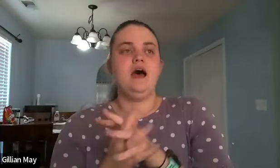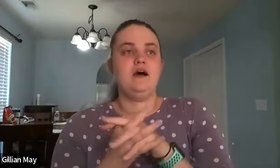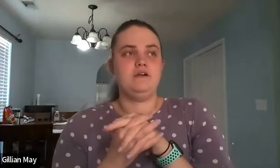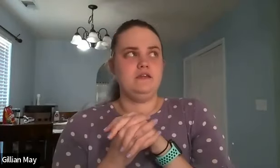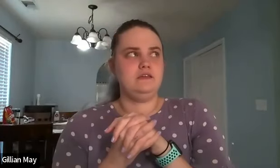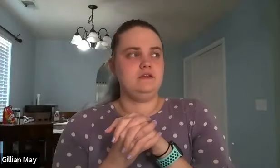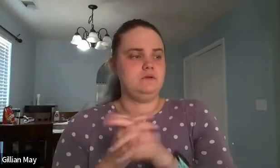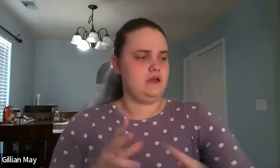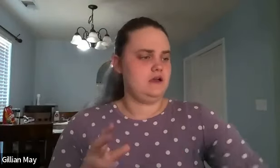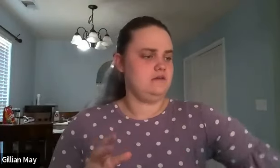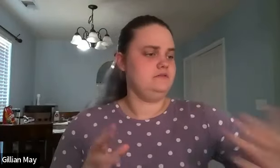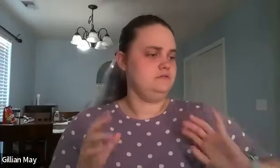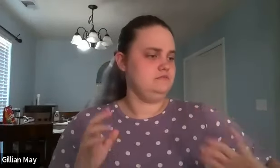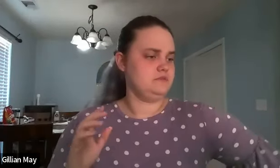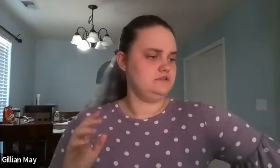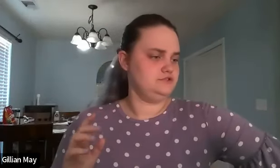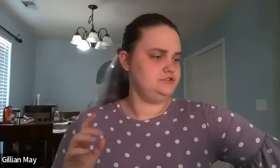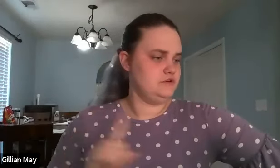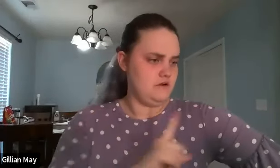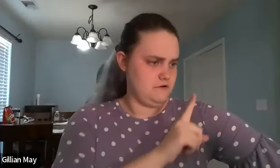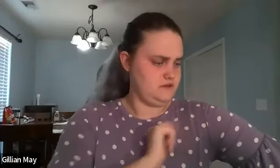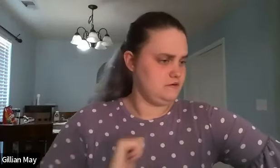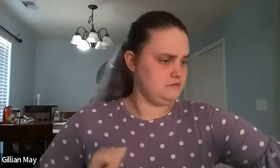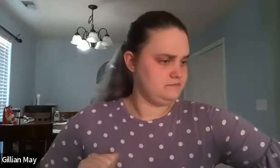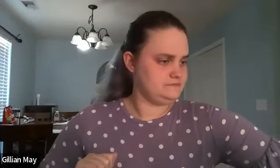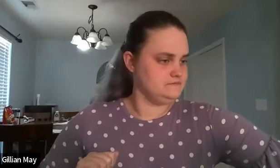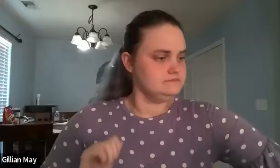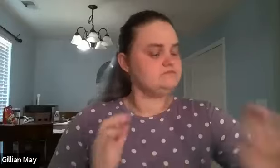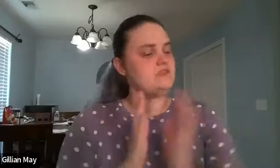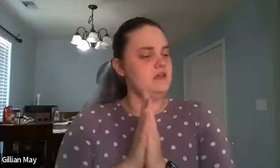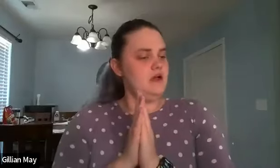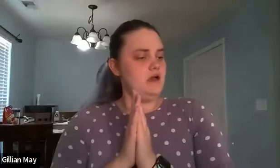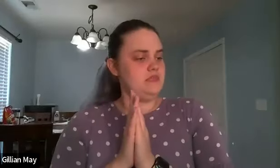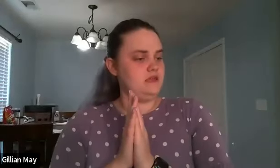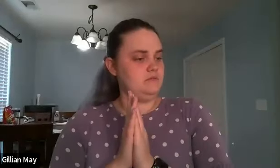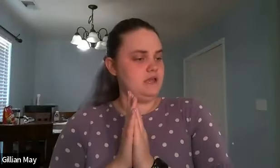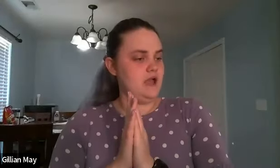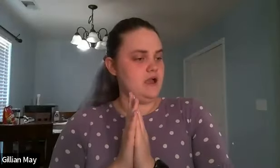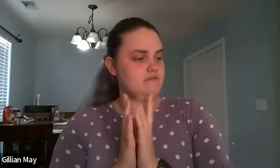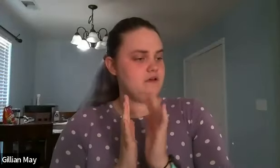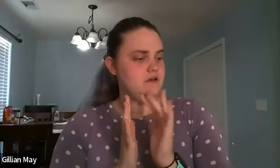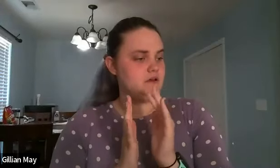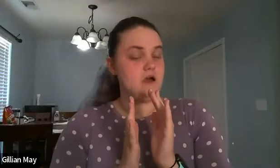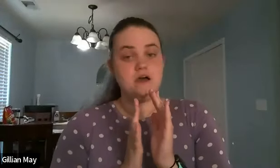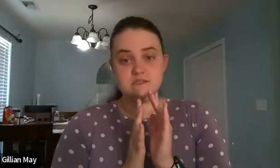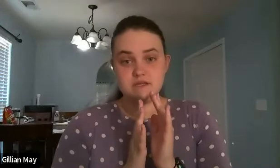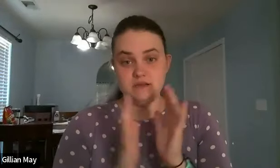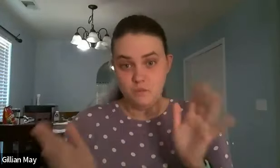All right, then we have, oh, don't you turn off on me, phone. And then we have husband and